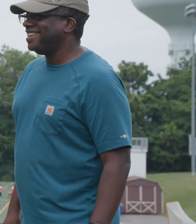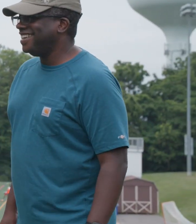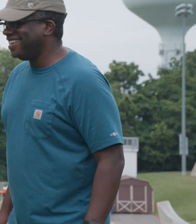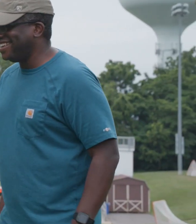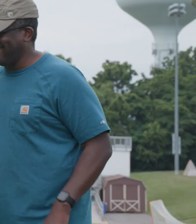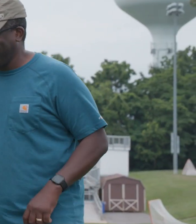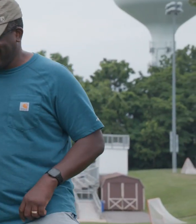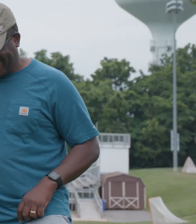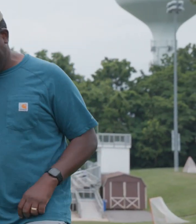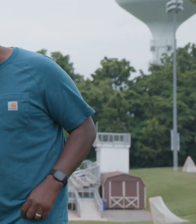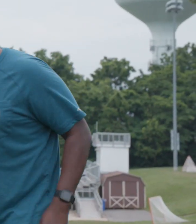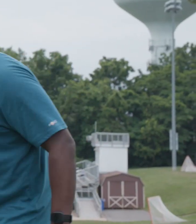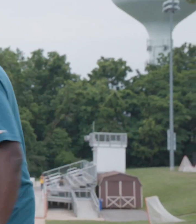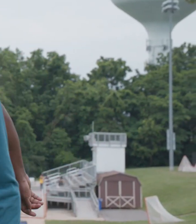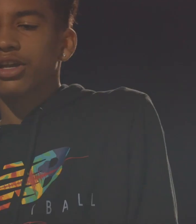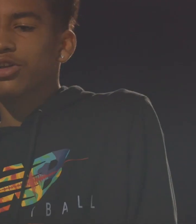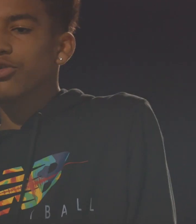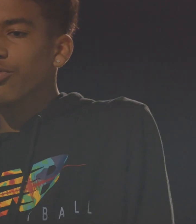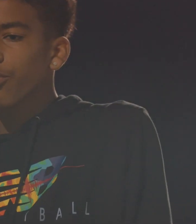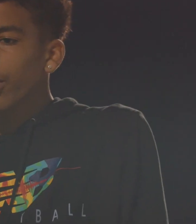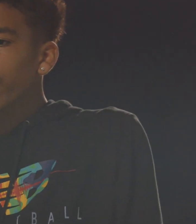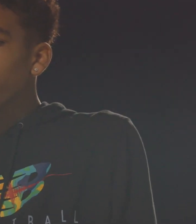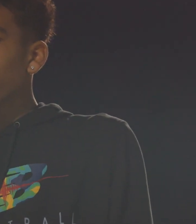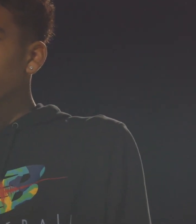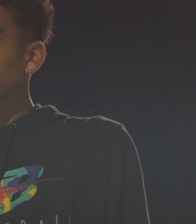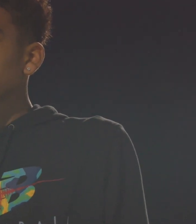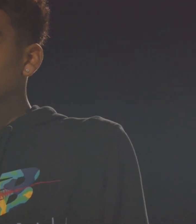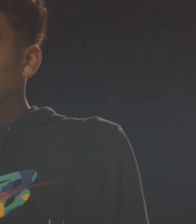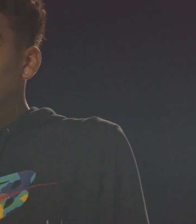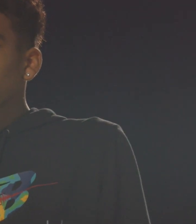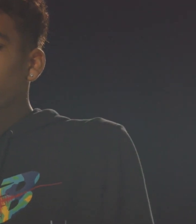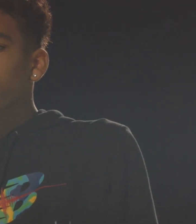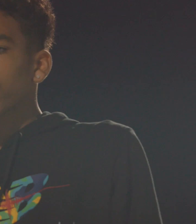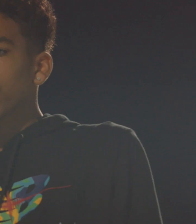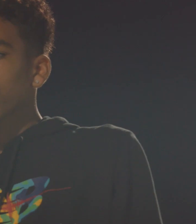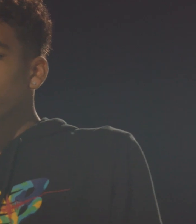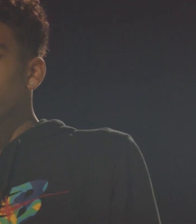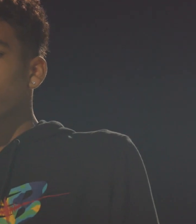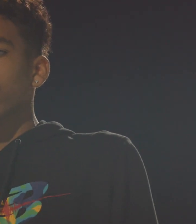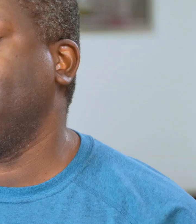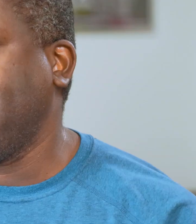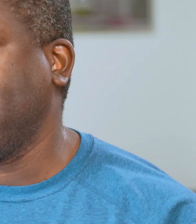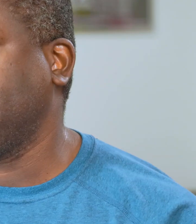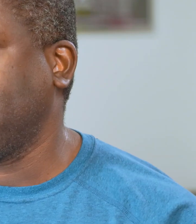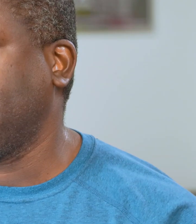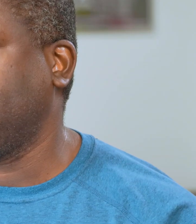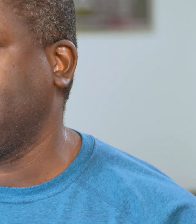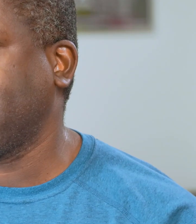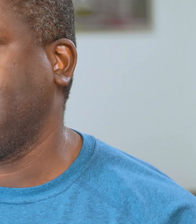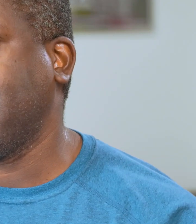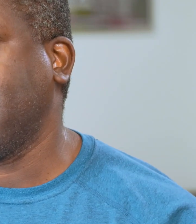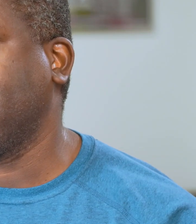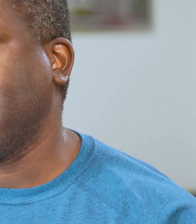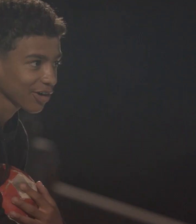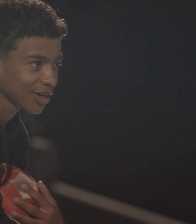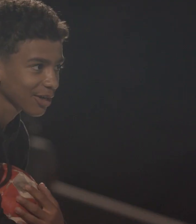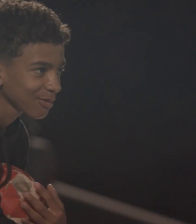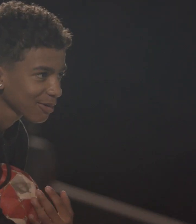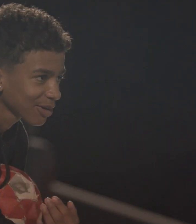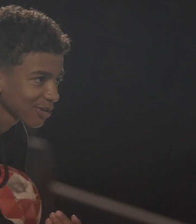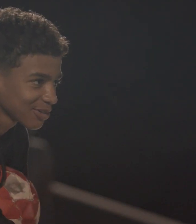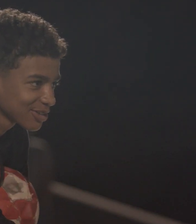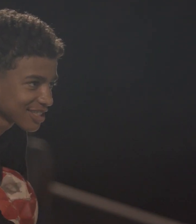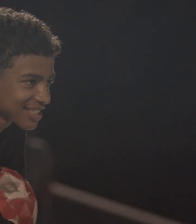to being able to spend time with friends, being able to go back to school in person was really important. Making sure that they're protected at a younger